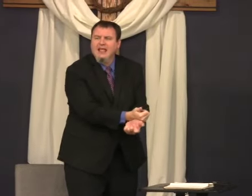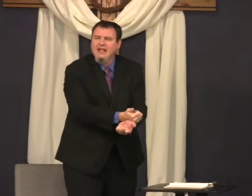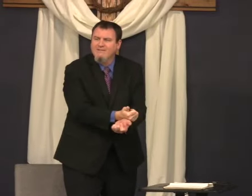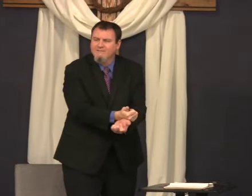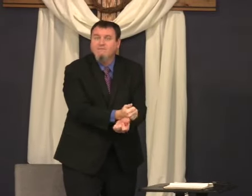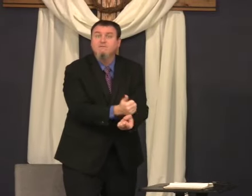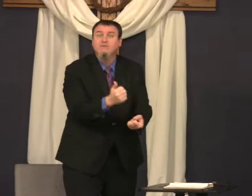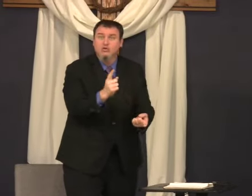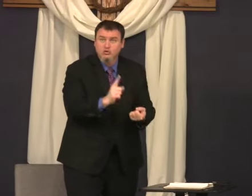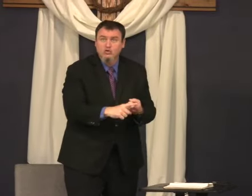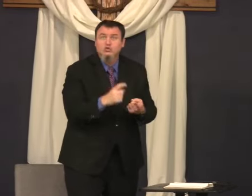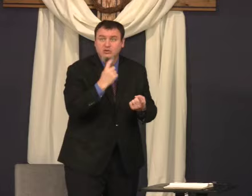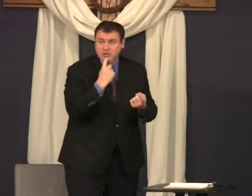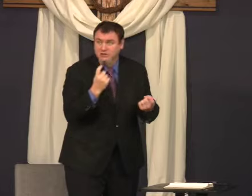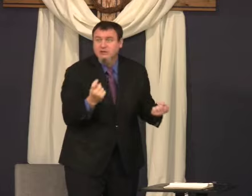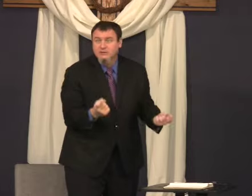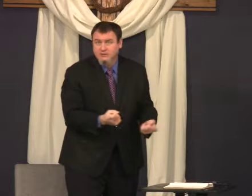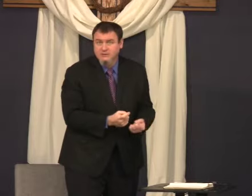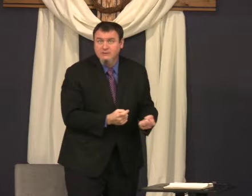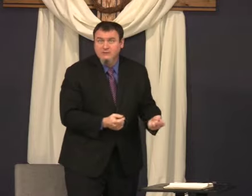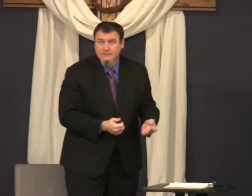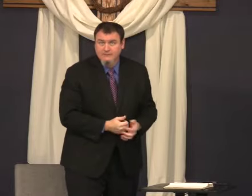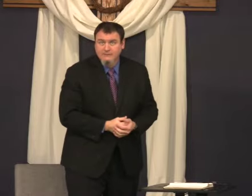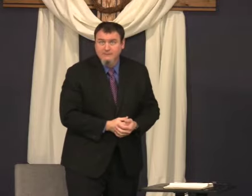a slave to sin.